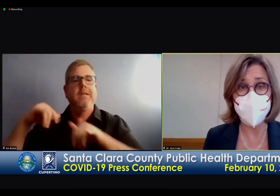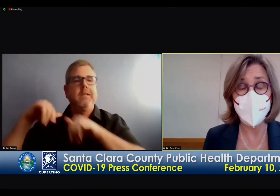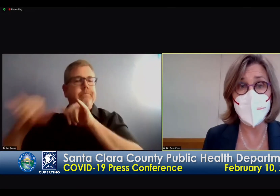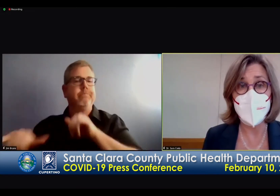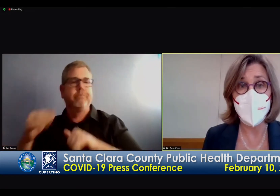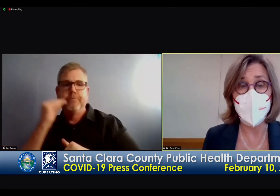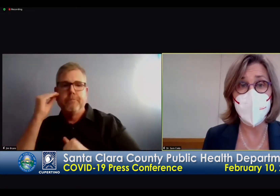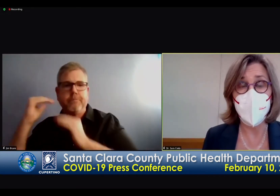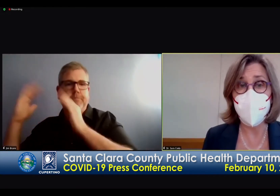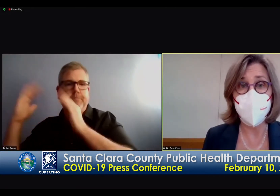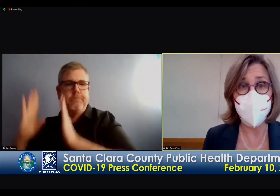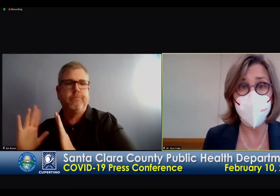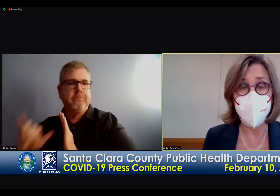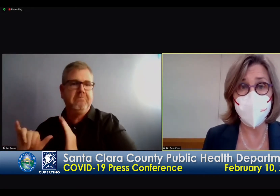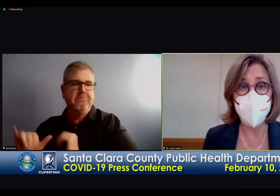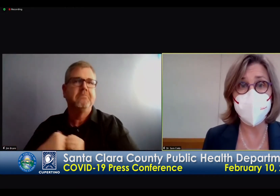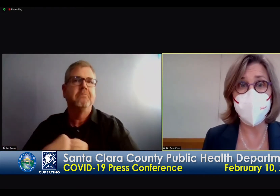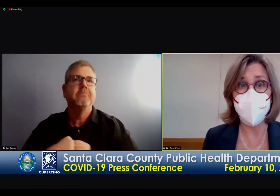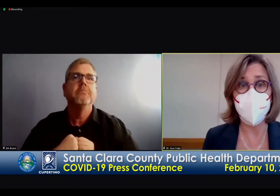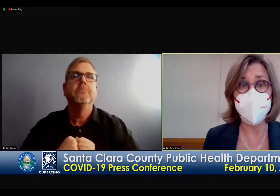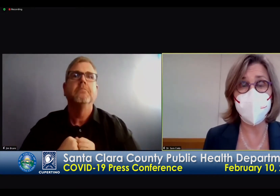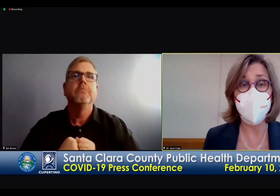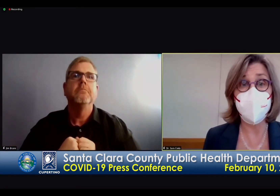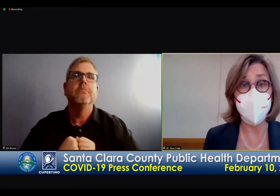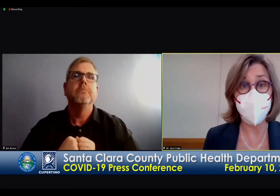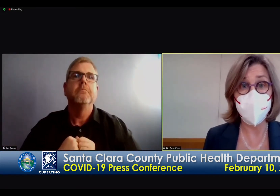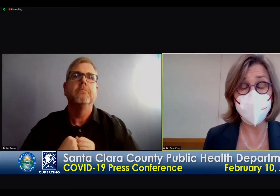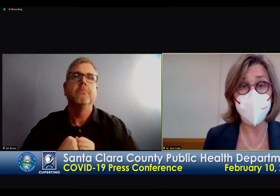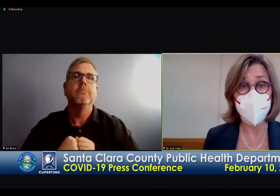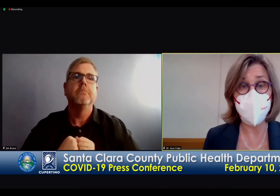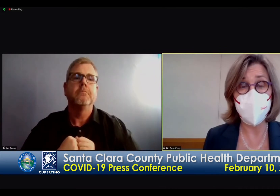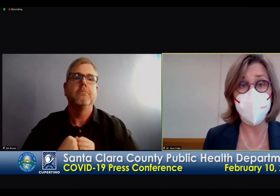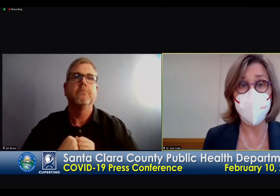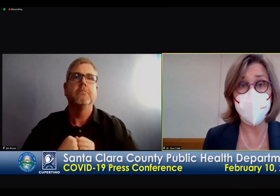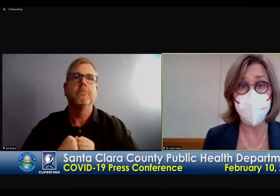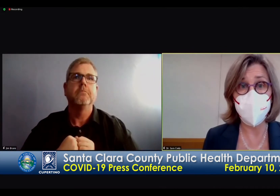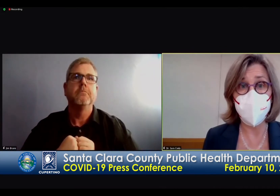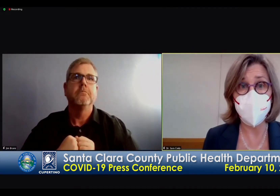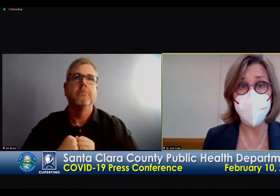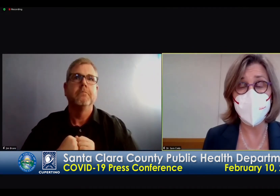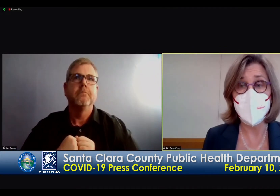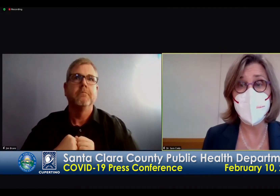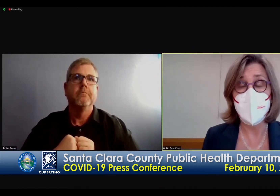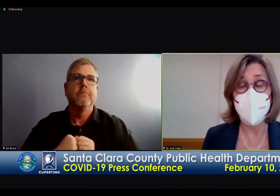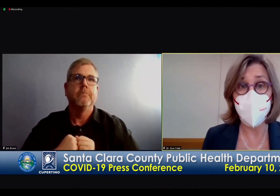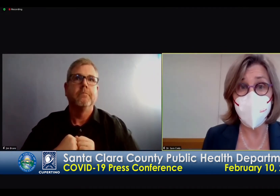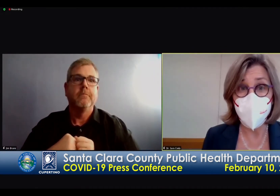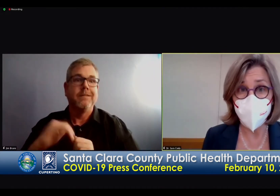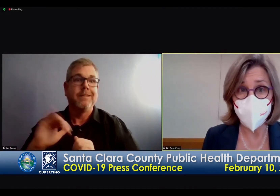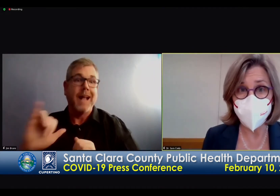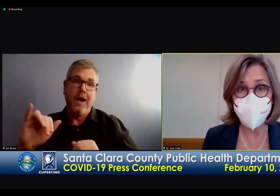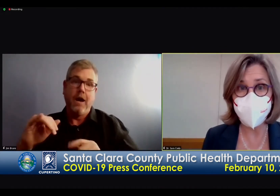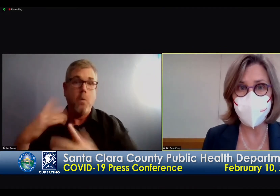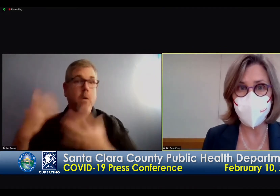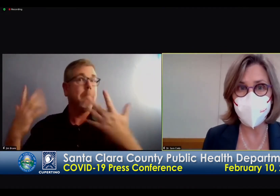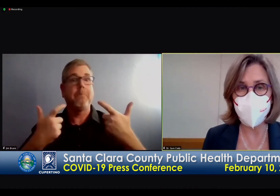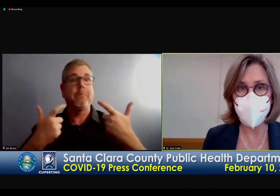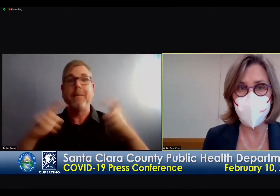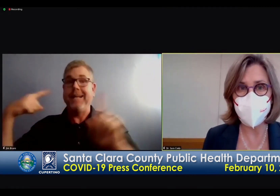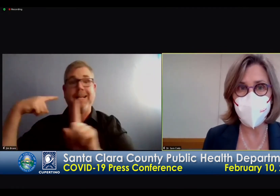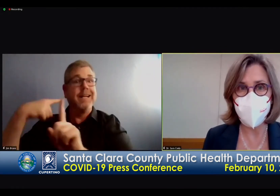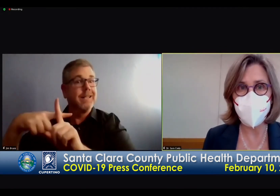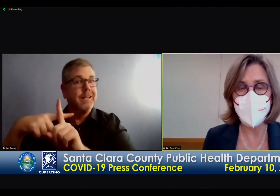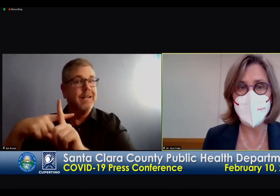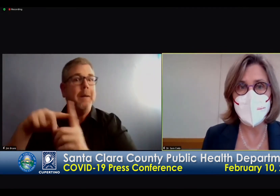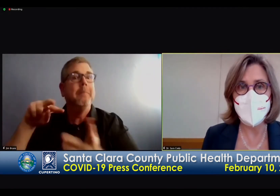case, we have no evidence that there was any further risk or spread within the community. However, this is really important